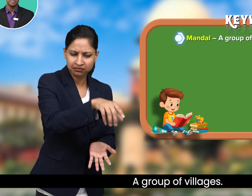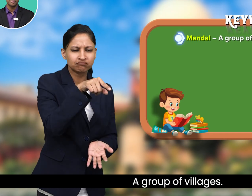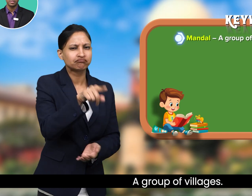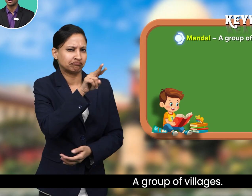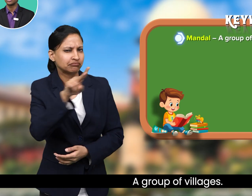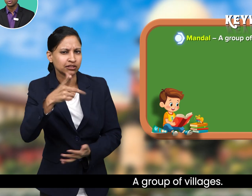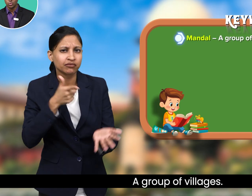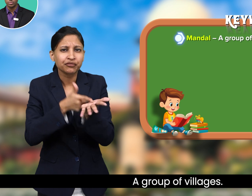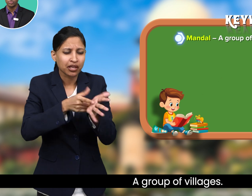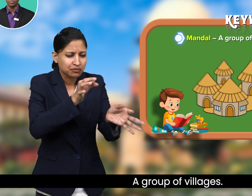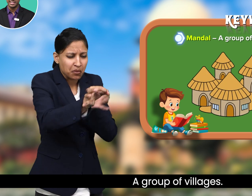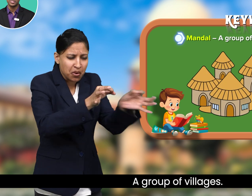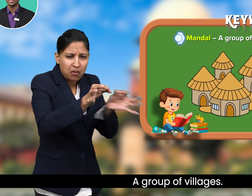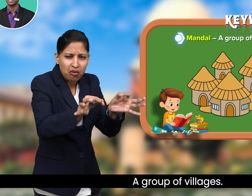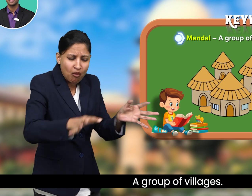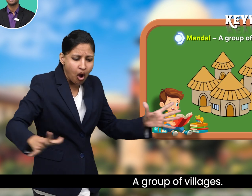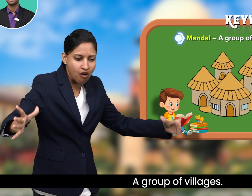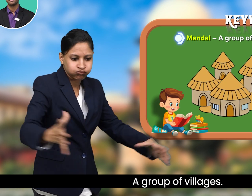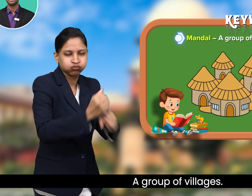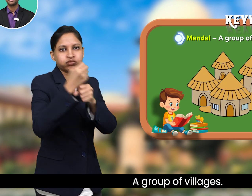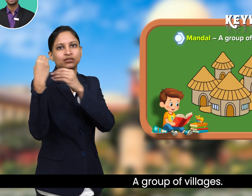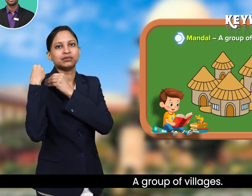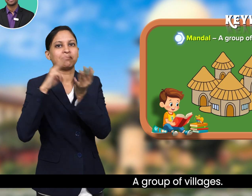Mandal, a group of villages.